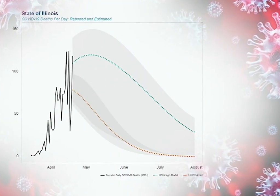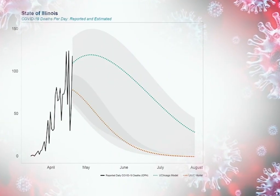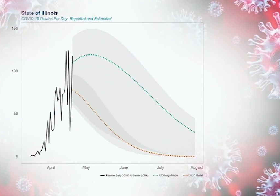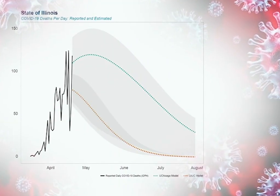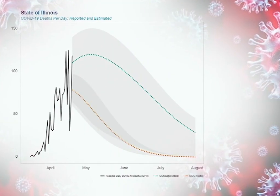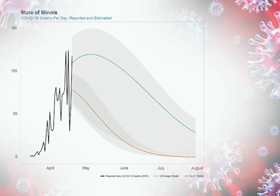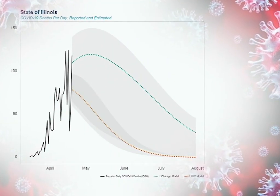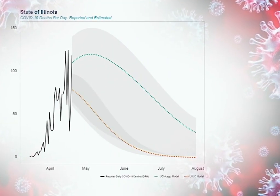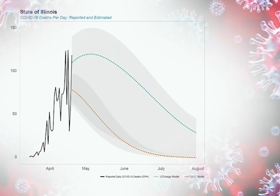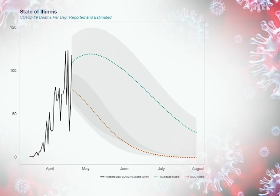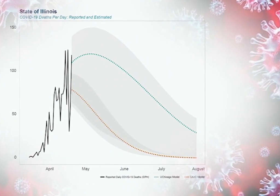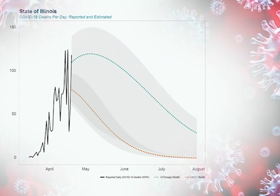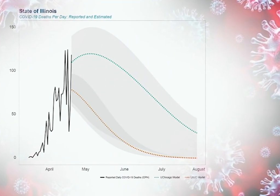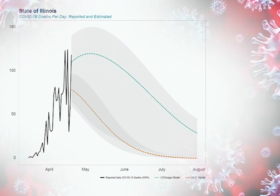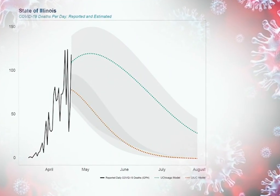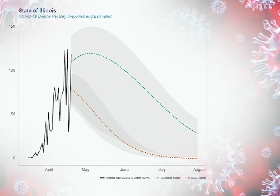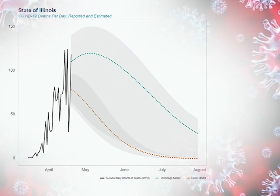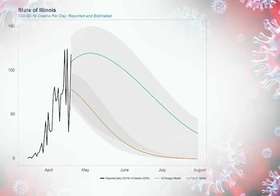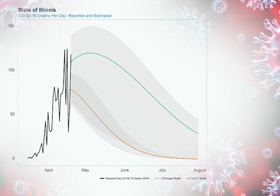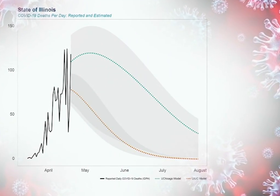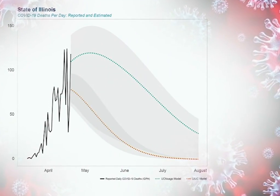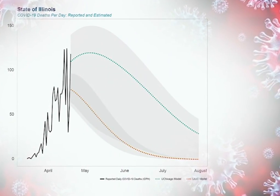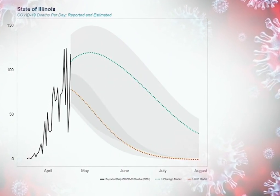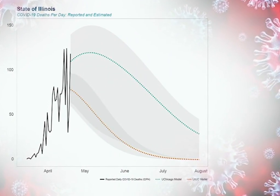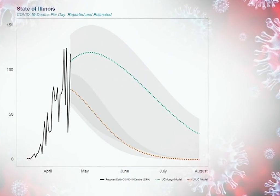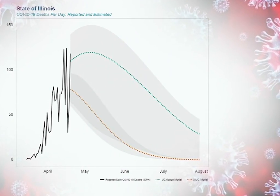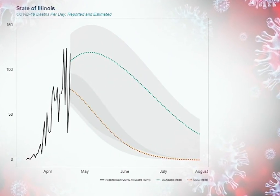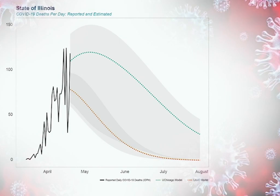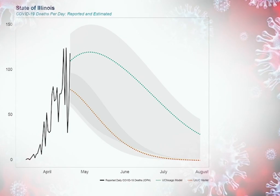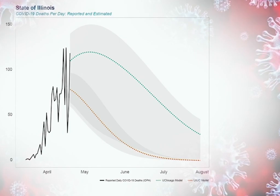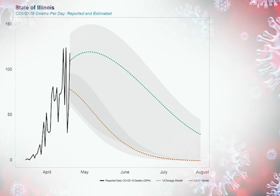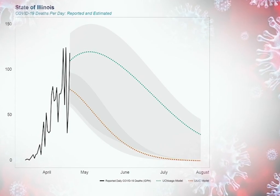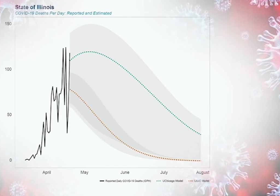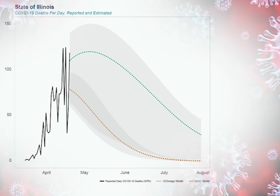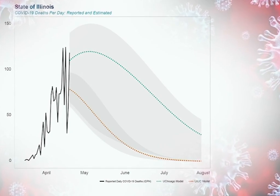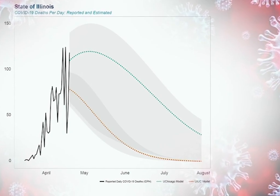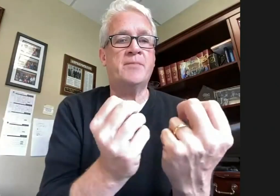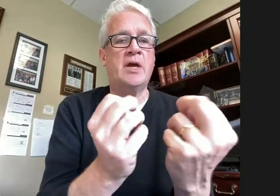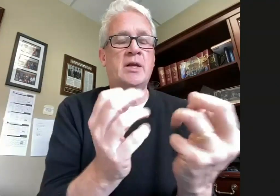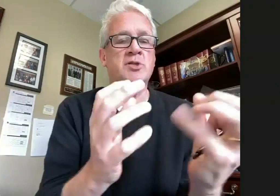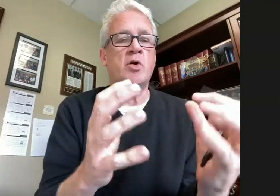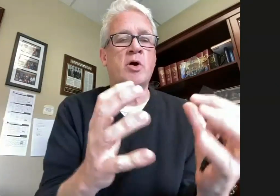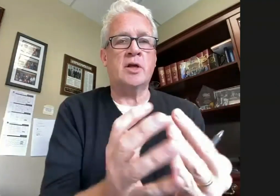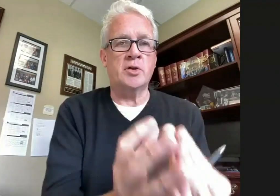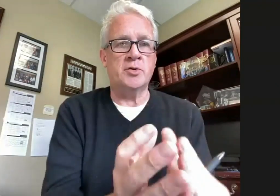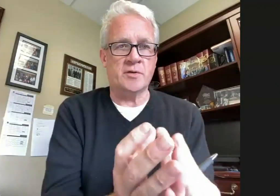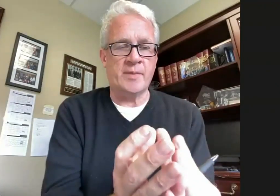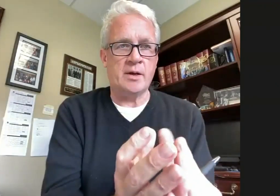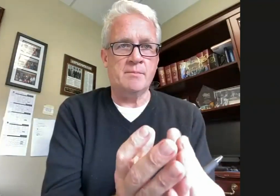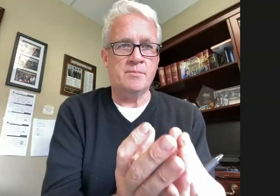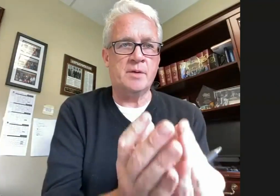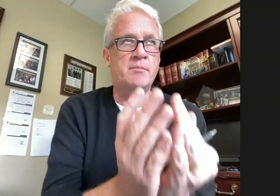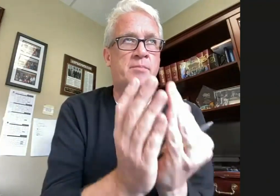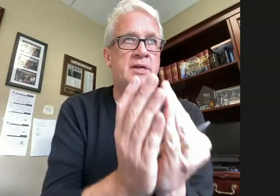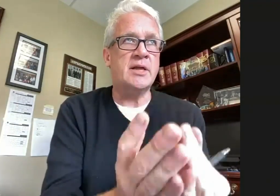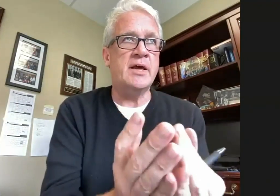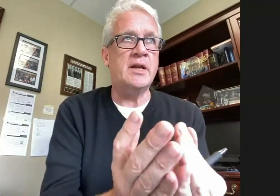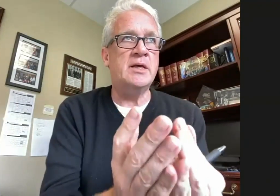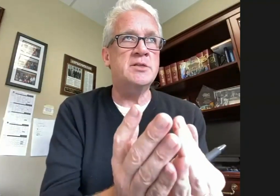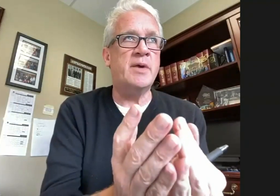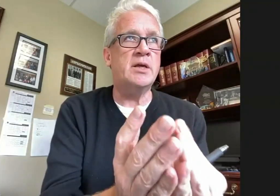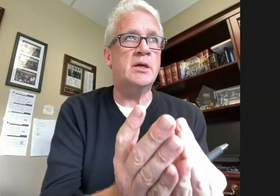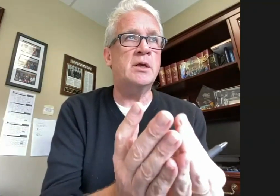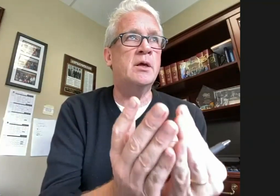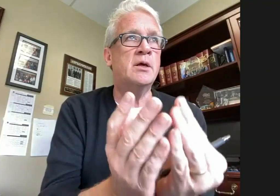governor is basing his projections on models put together by a team of experts from several universities. Some state Republican lawmakers questioned the